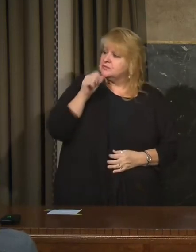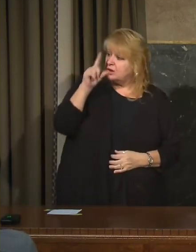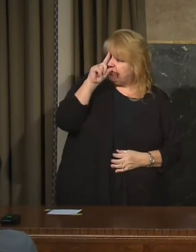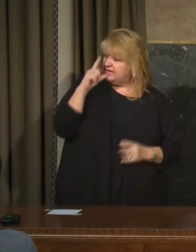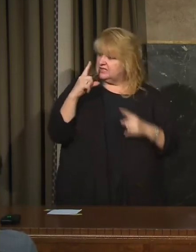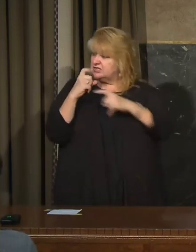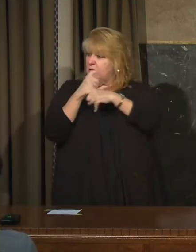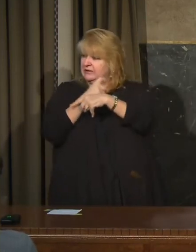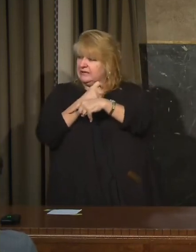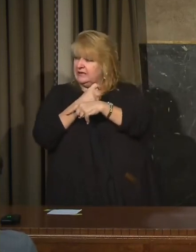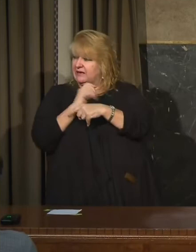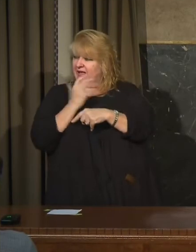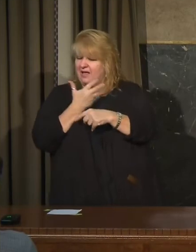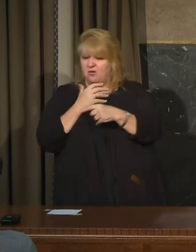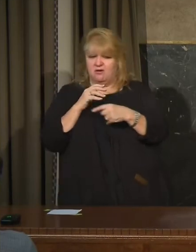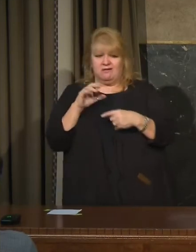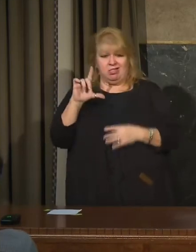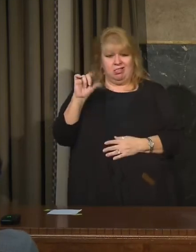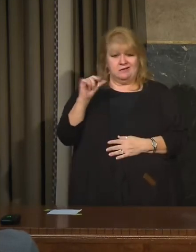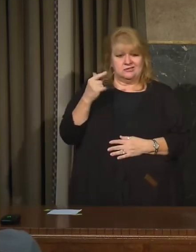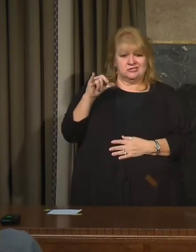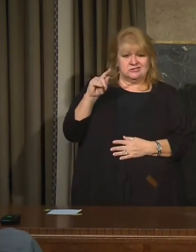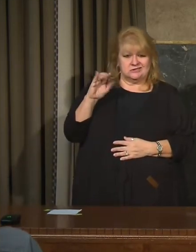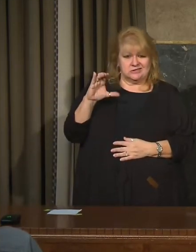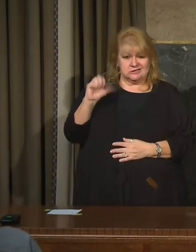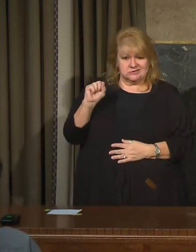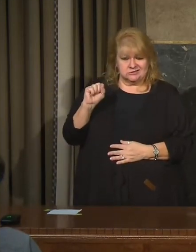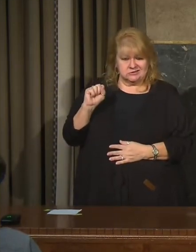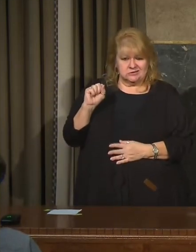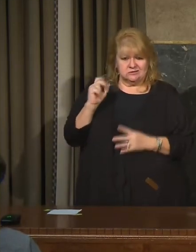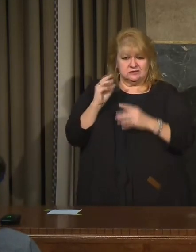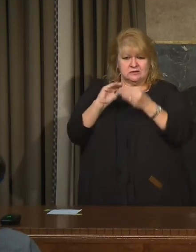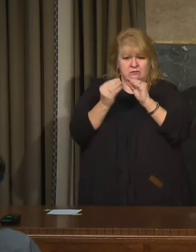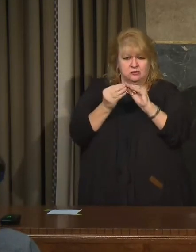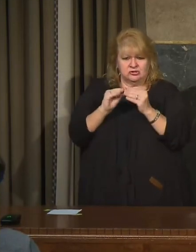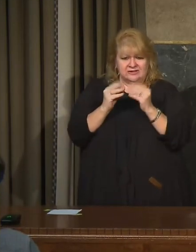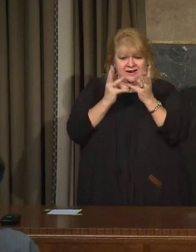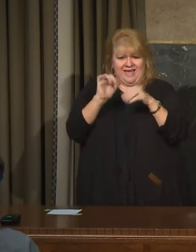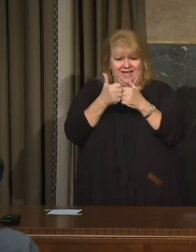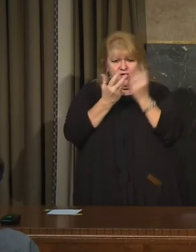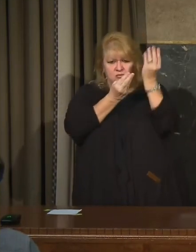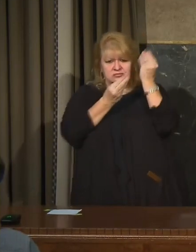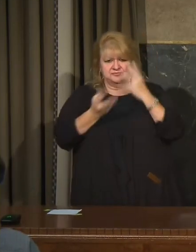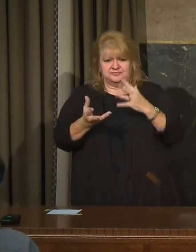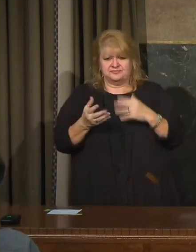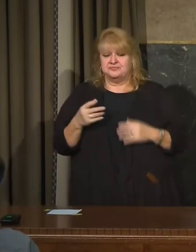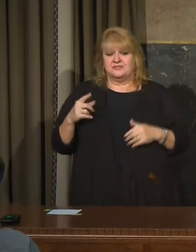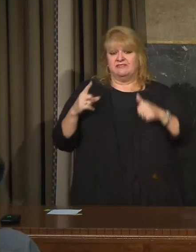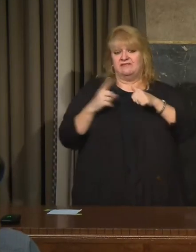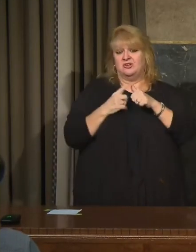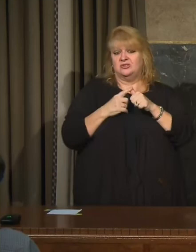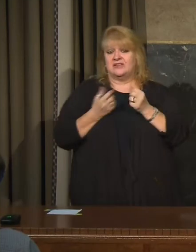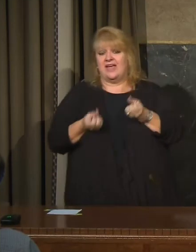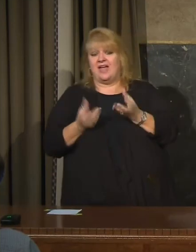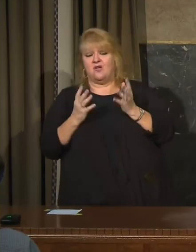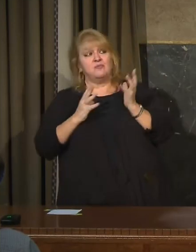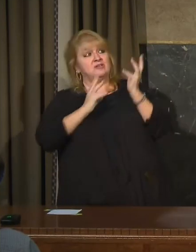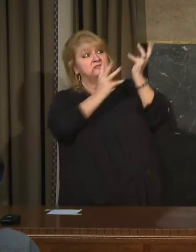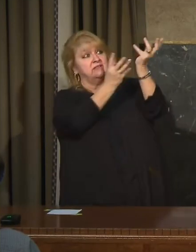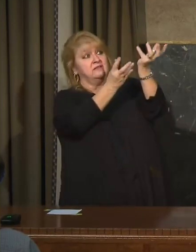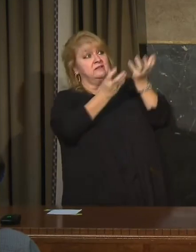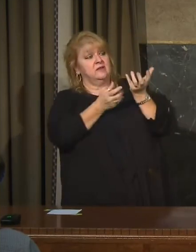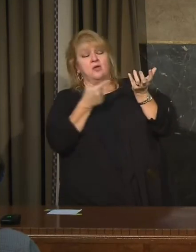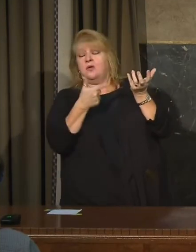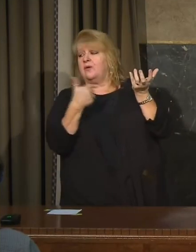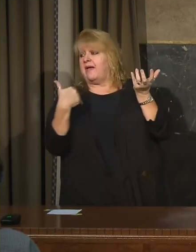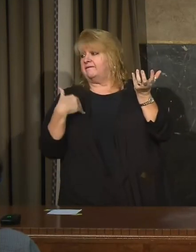the logistics. I mean, I really feel now that the biggest limiting factor for us is how much vaccine is being made available to the state. I